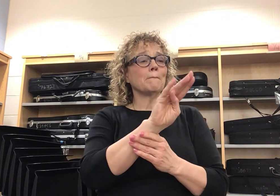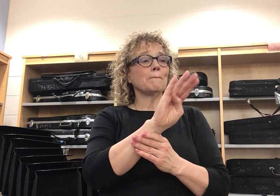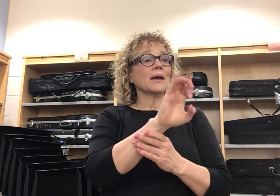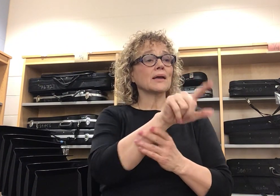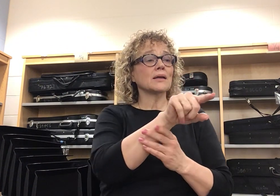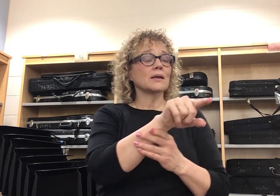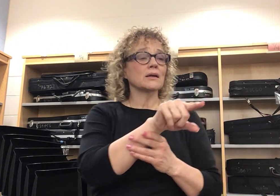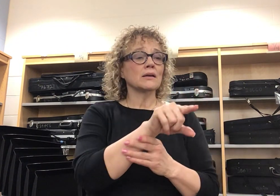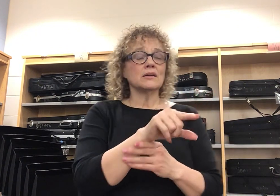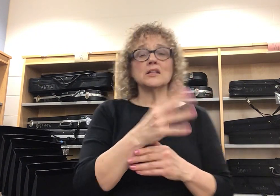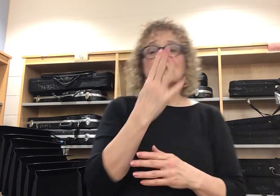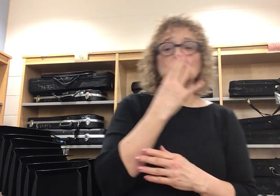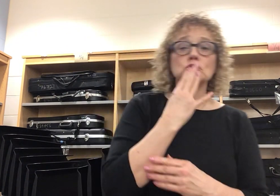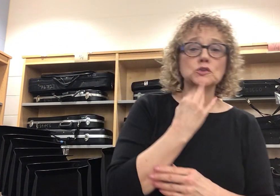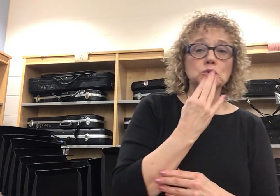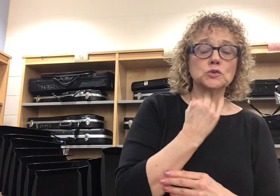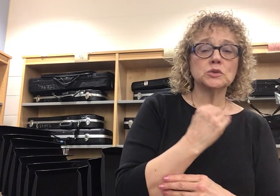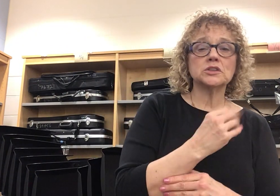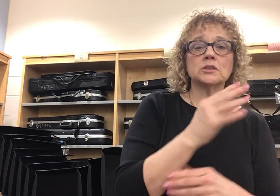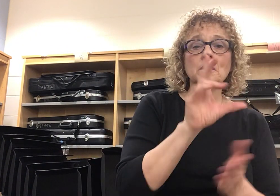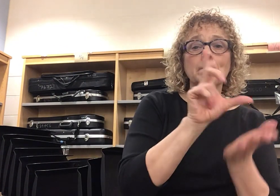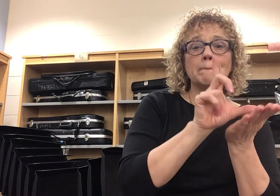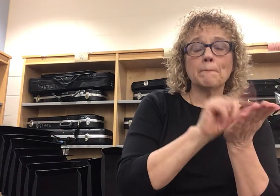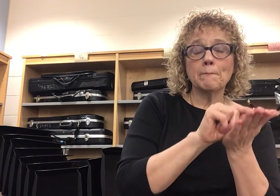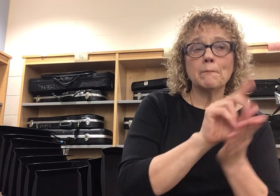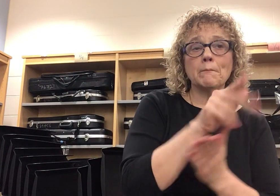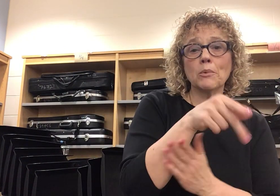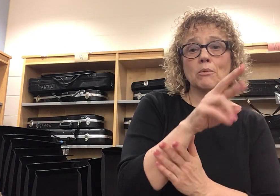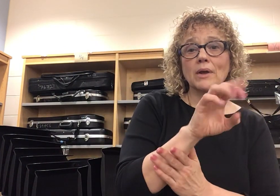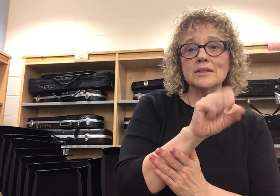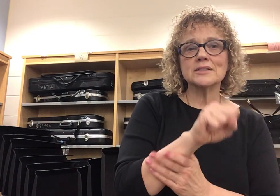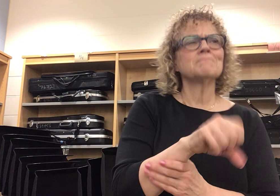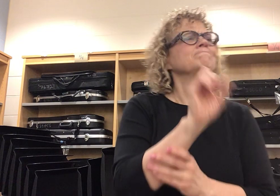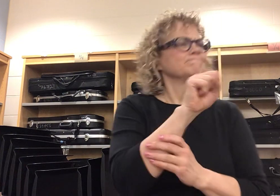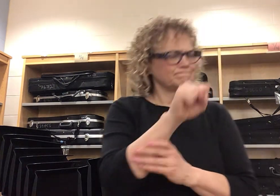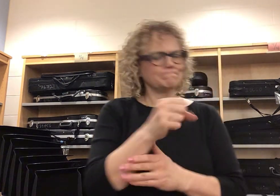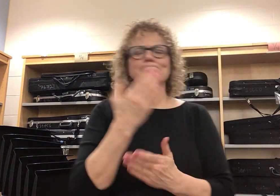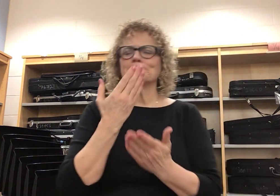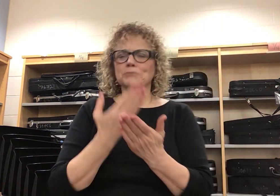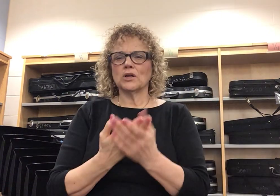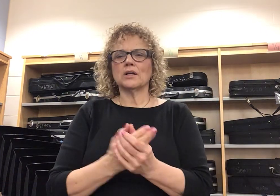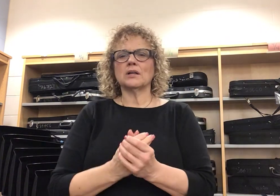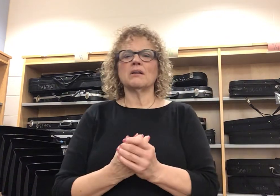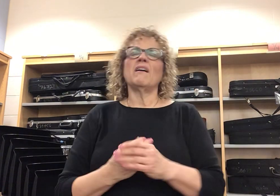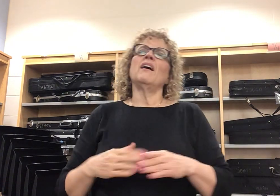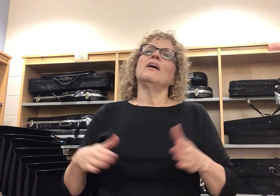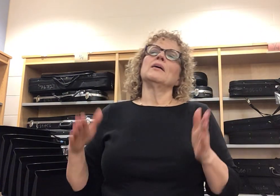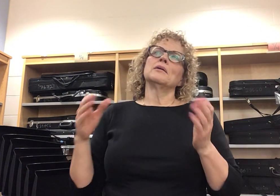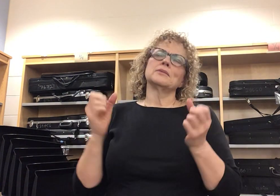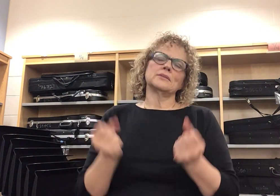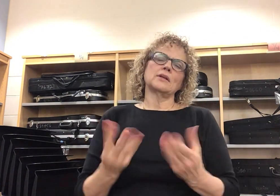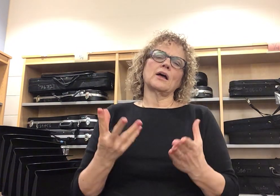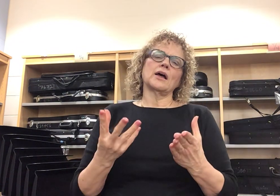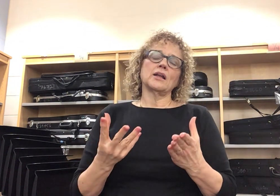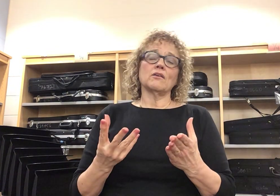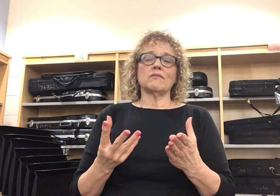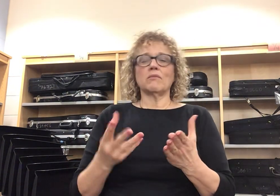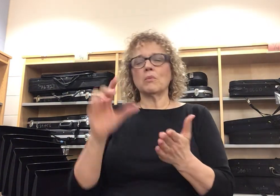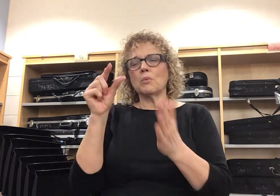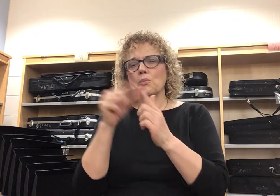to use, okay? There are all kinds of newspapery sounding words that you can use in your